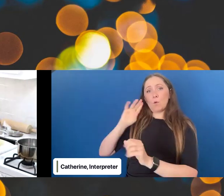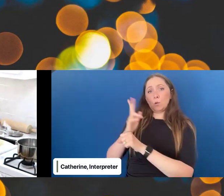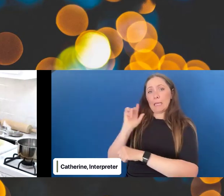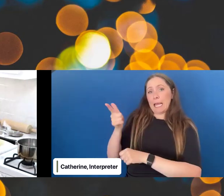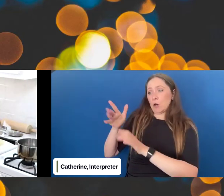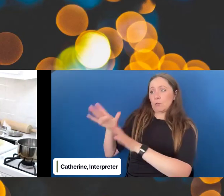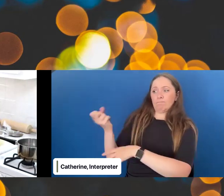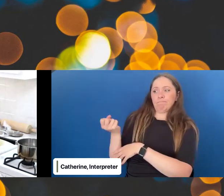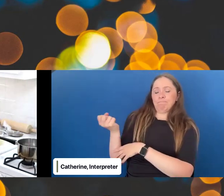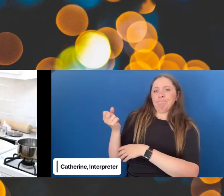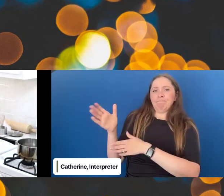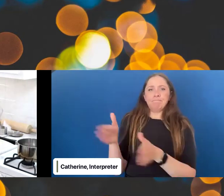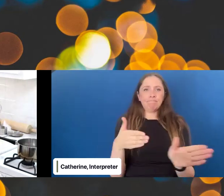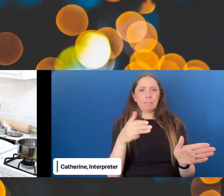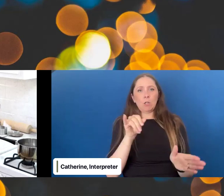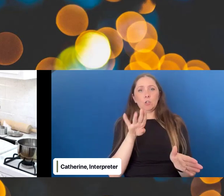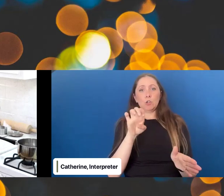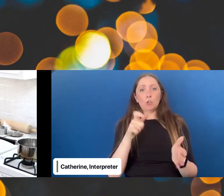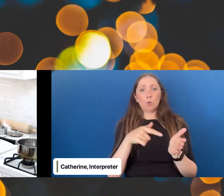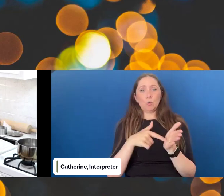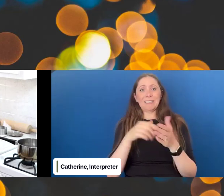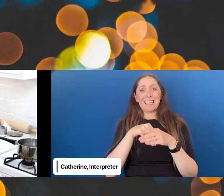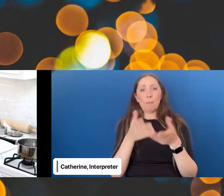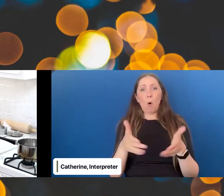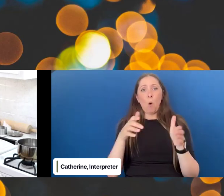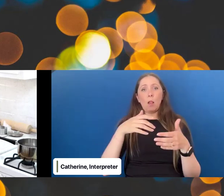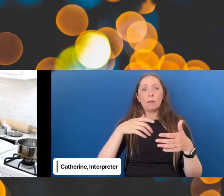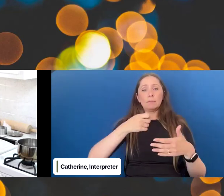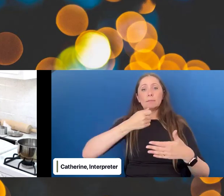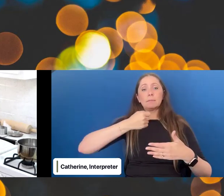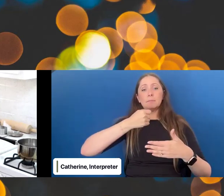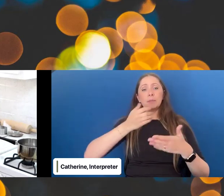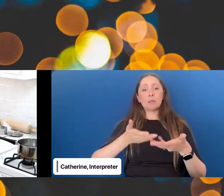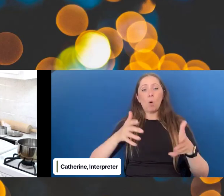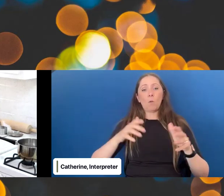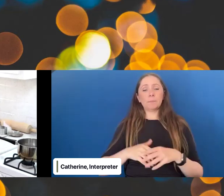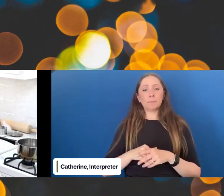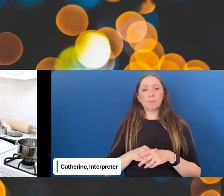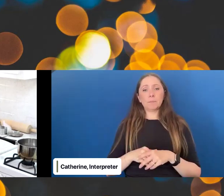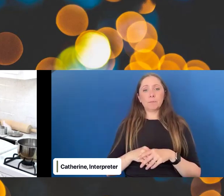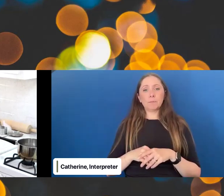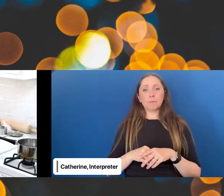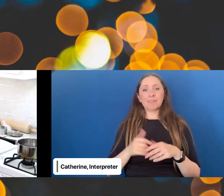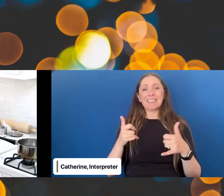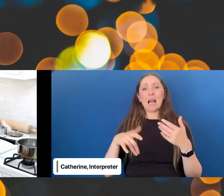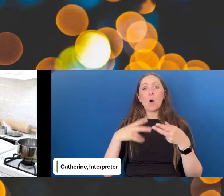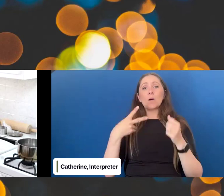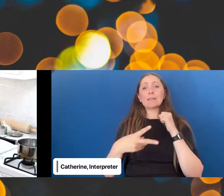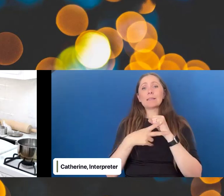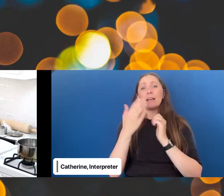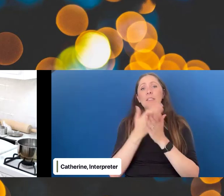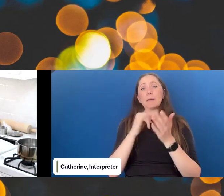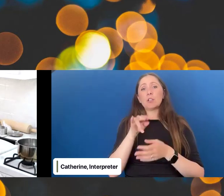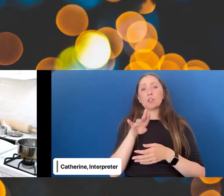So, peach juice is in the mixing bowl. Now, what we want to do is save some of this peach juice